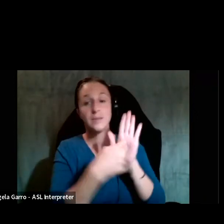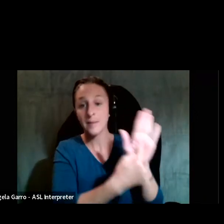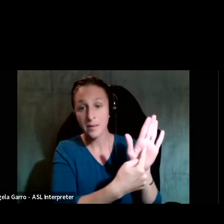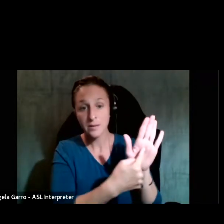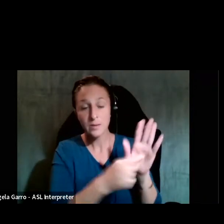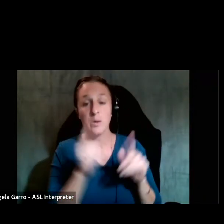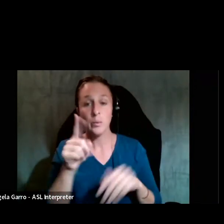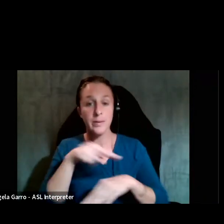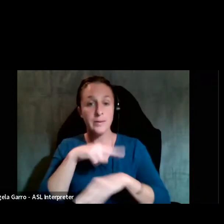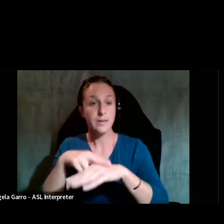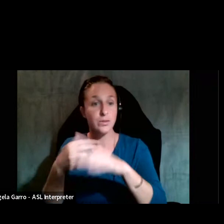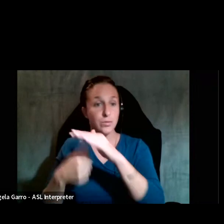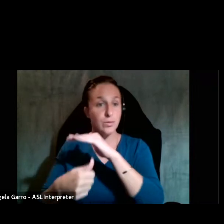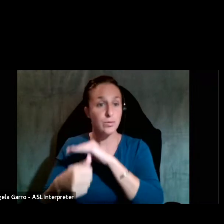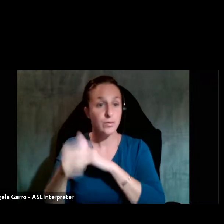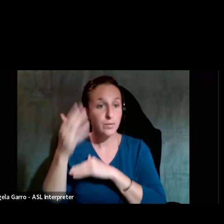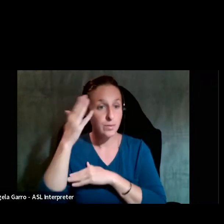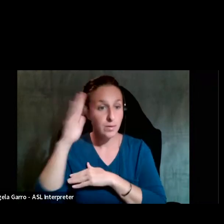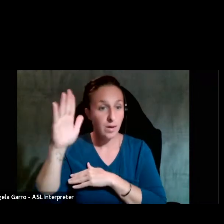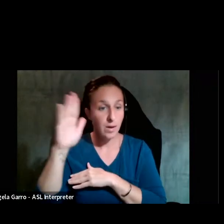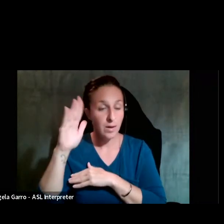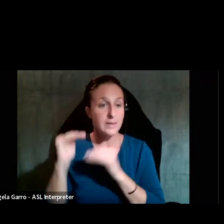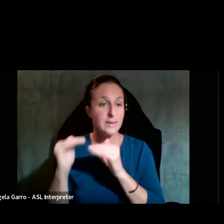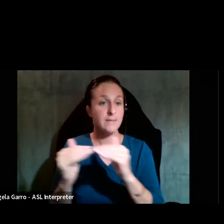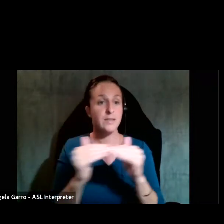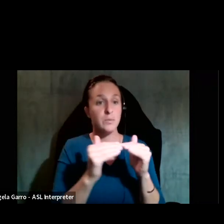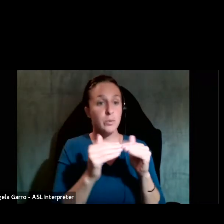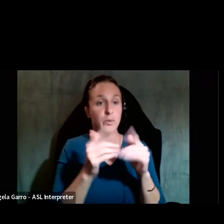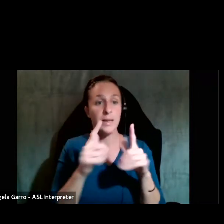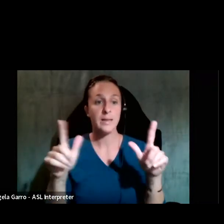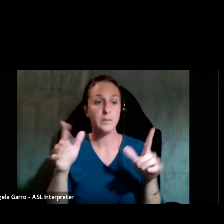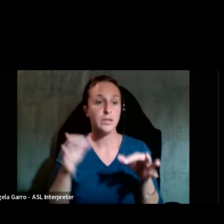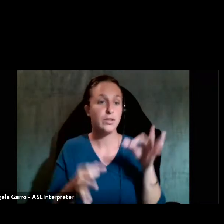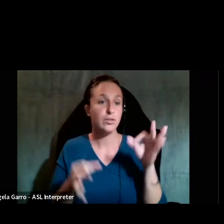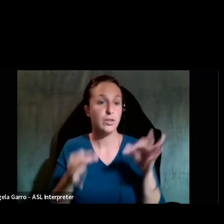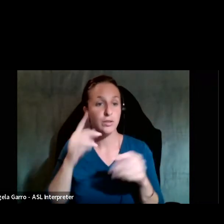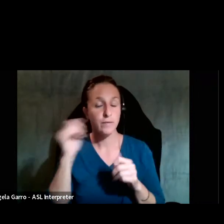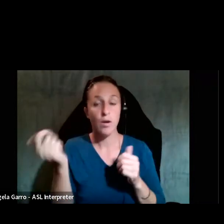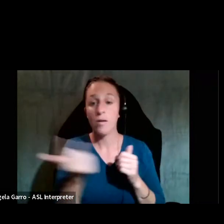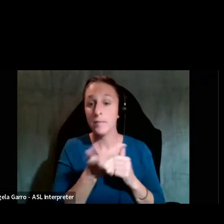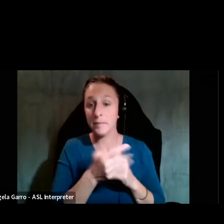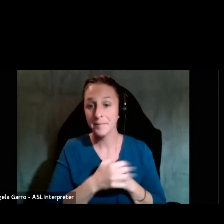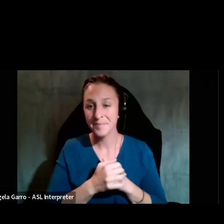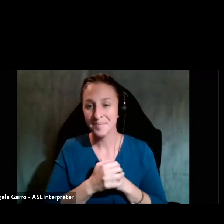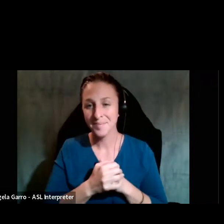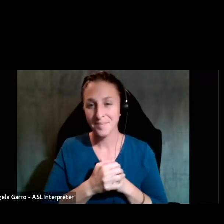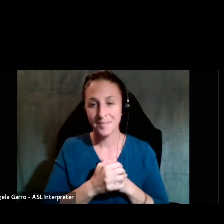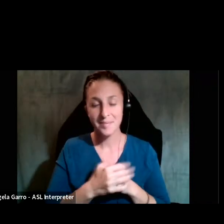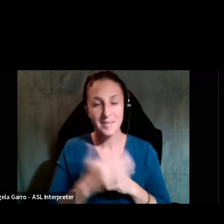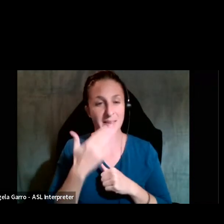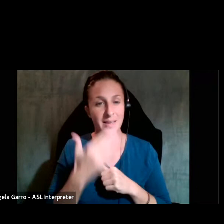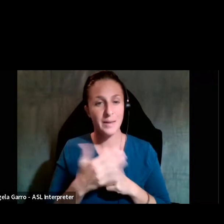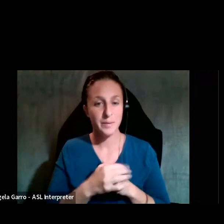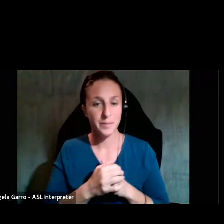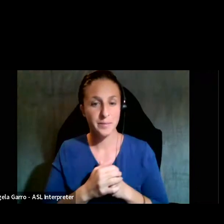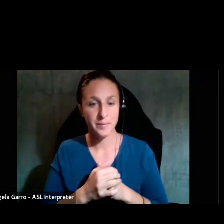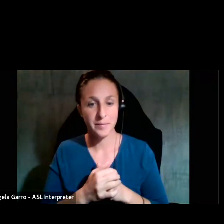one nation, under God, indivisible, with liberty and justice for all. Thank you.